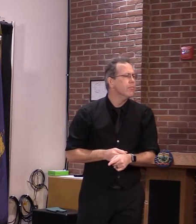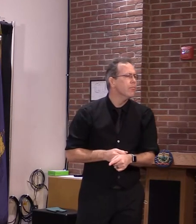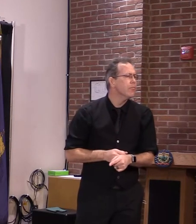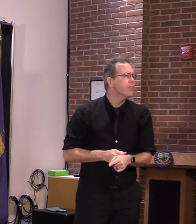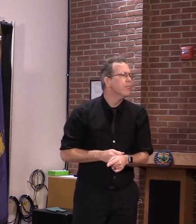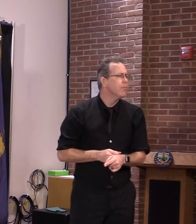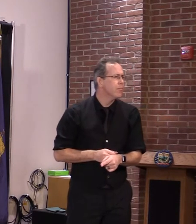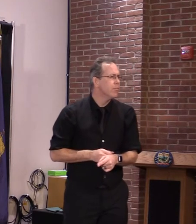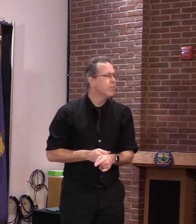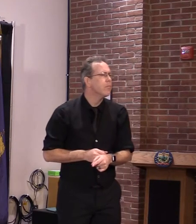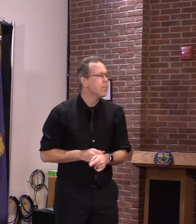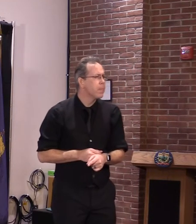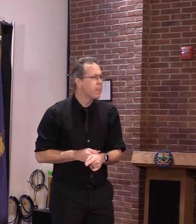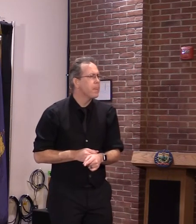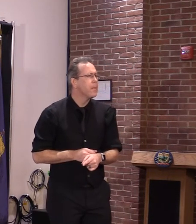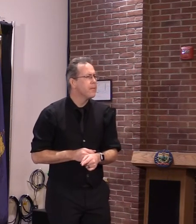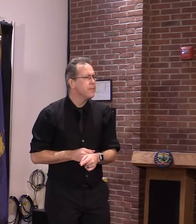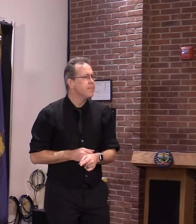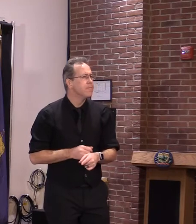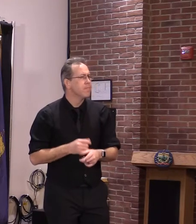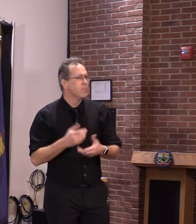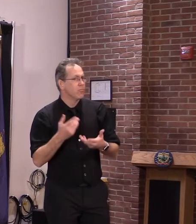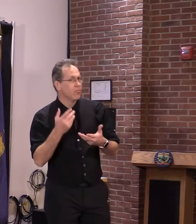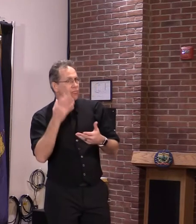supply or maybe chooses not to.